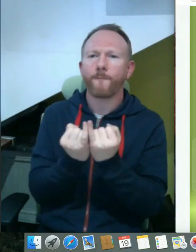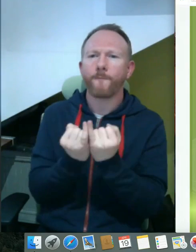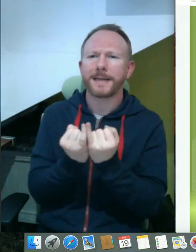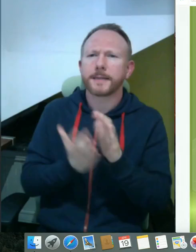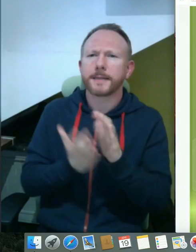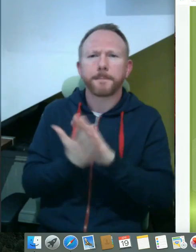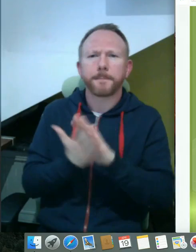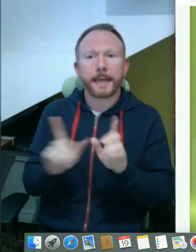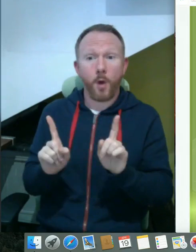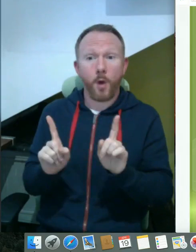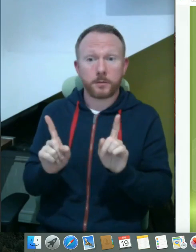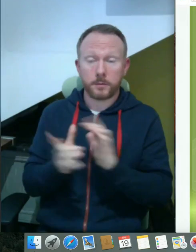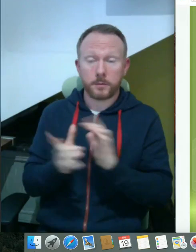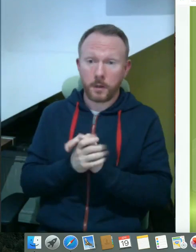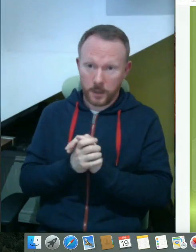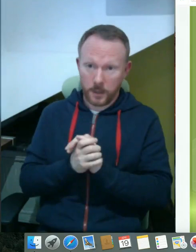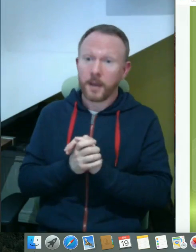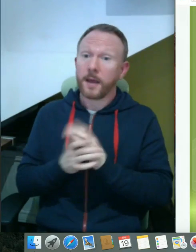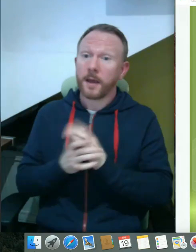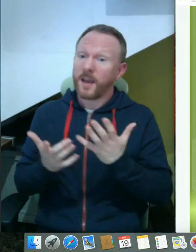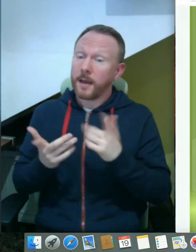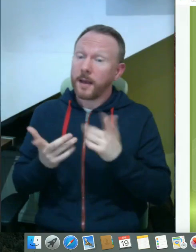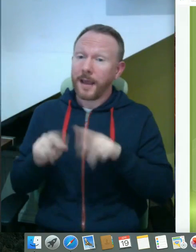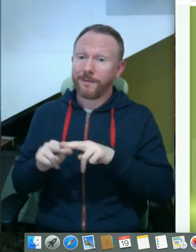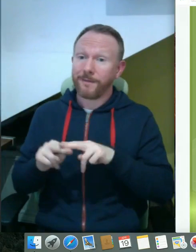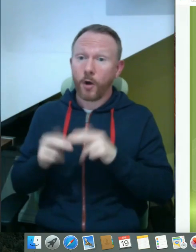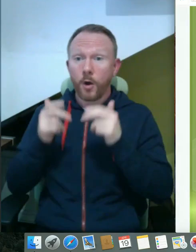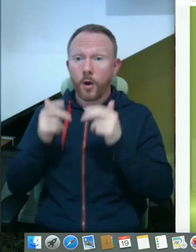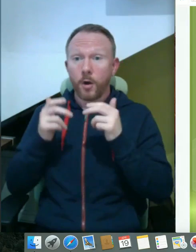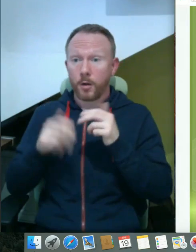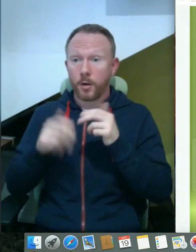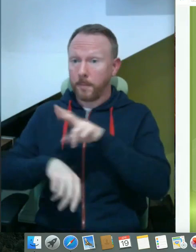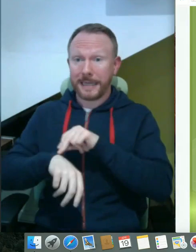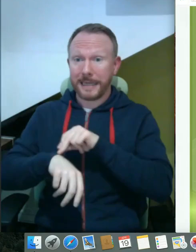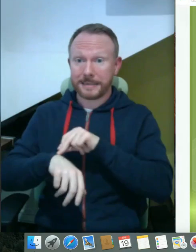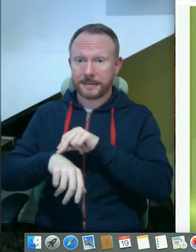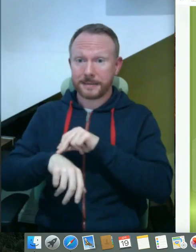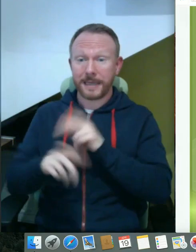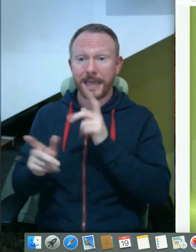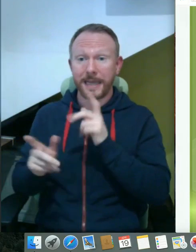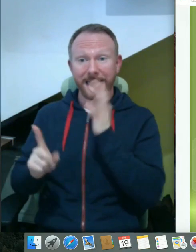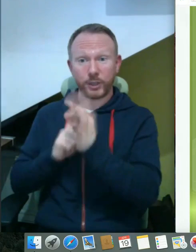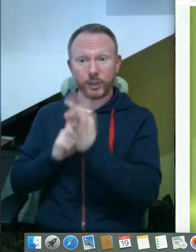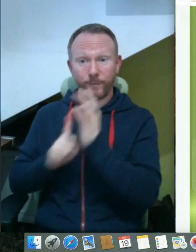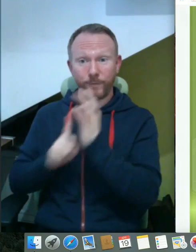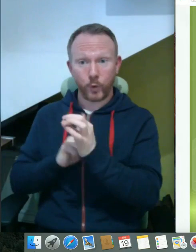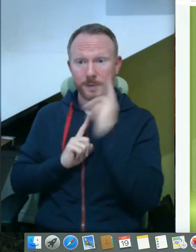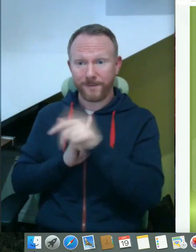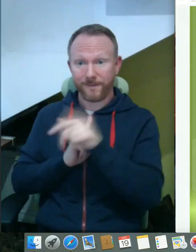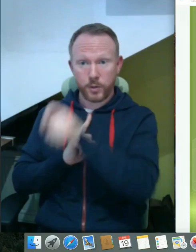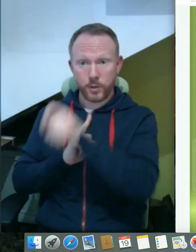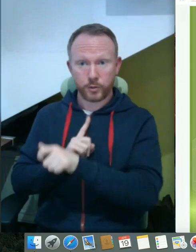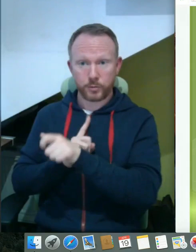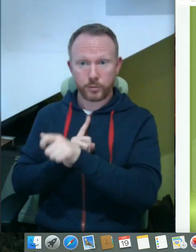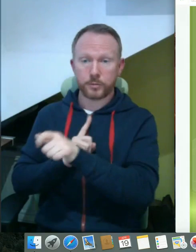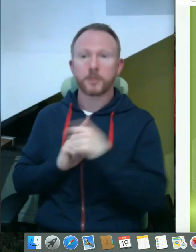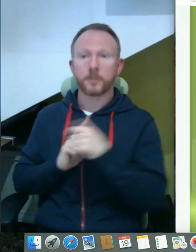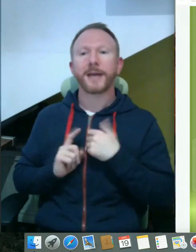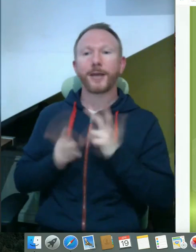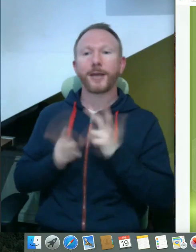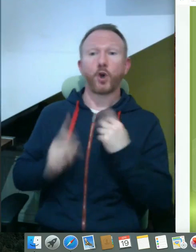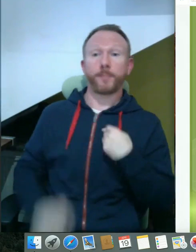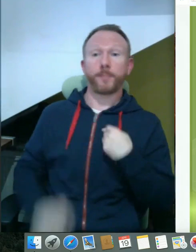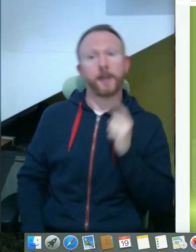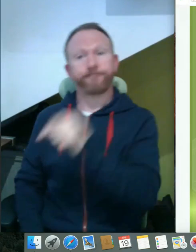avoided that an interpreter who's interpreted at police interview stage or investigation interview stage is also